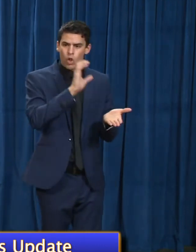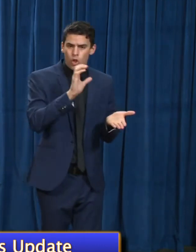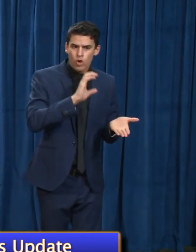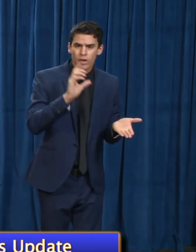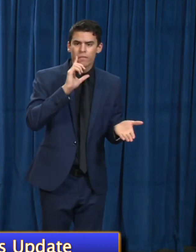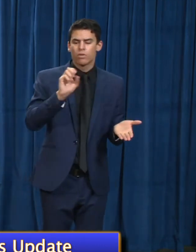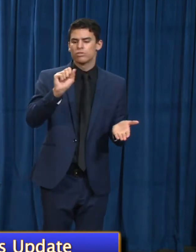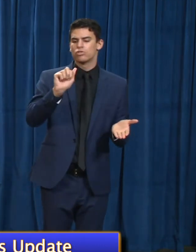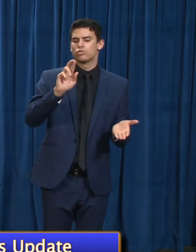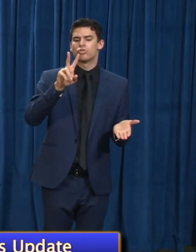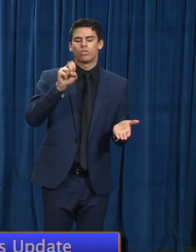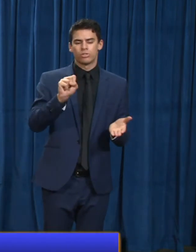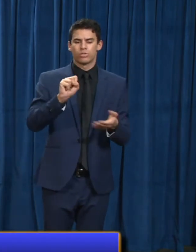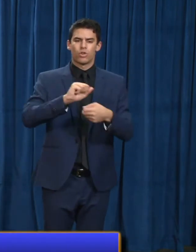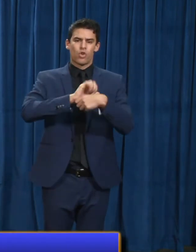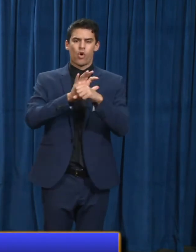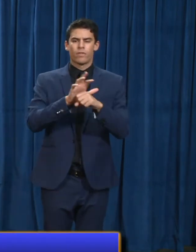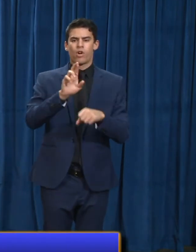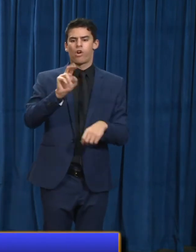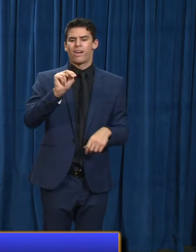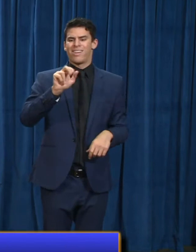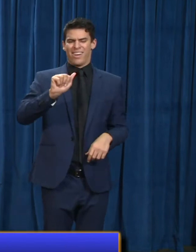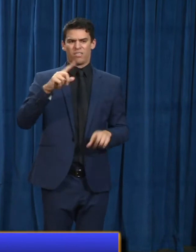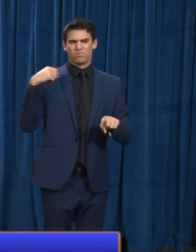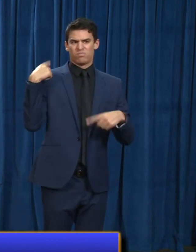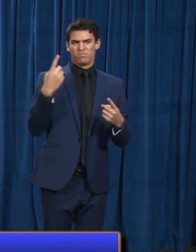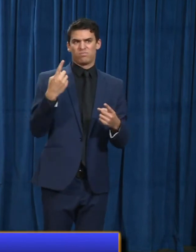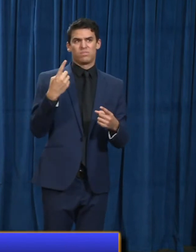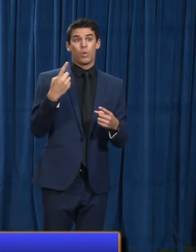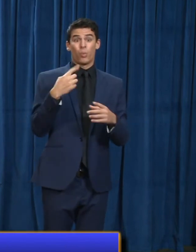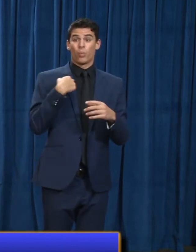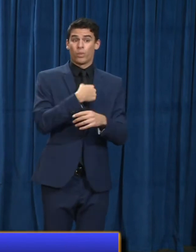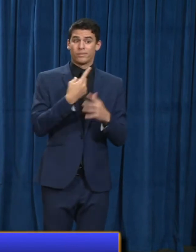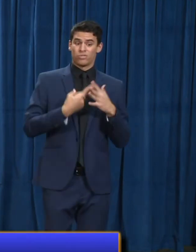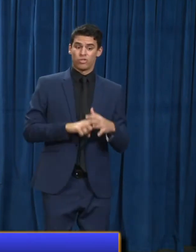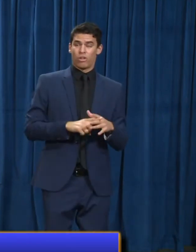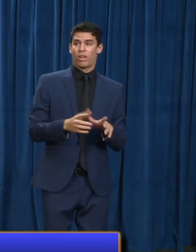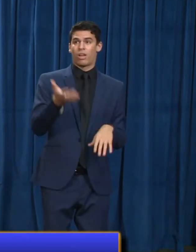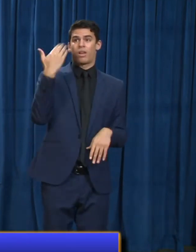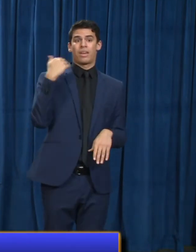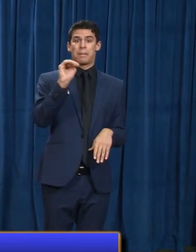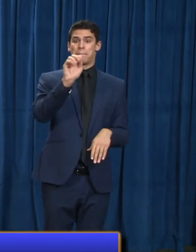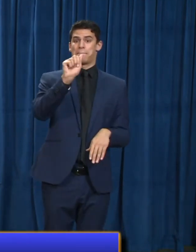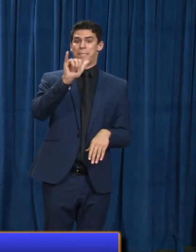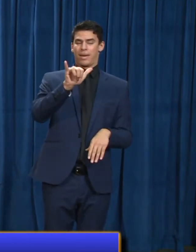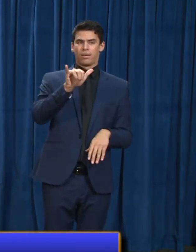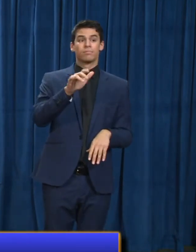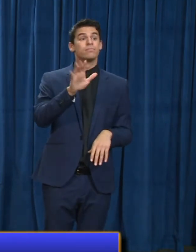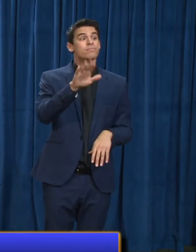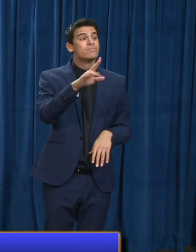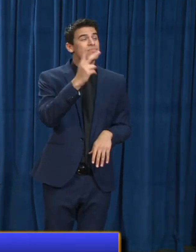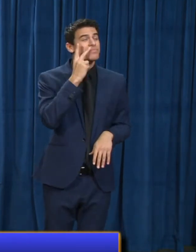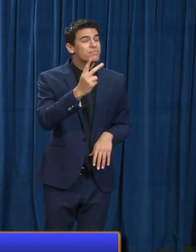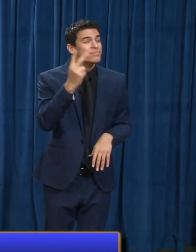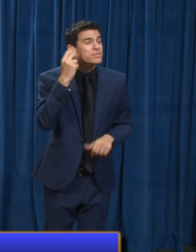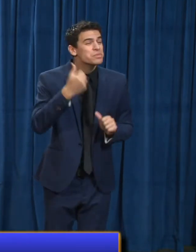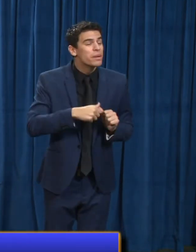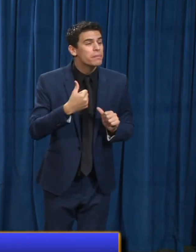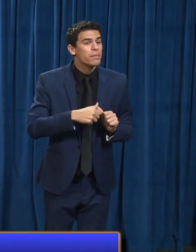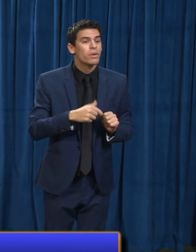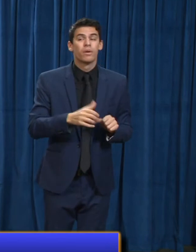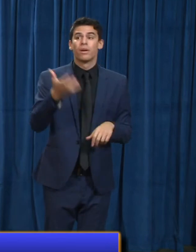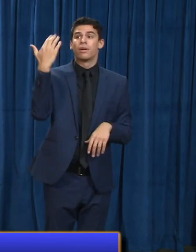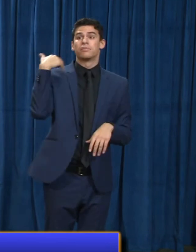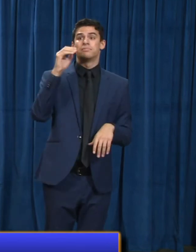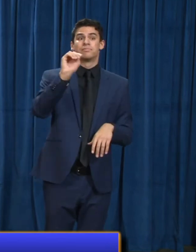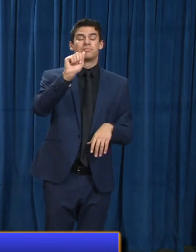SARS-CoV-2 RNA for several months now. We started back in May of this year. And if you recall, at that time, our concentrations of